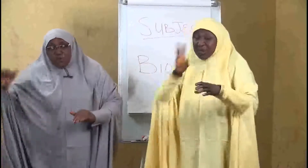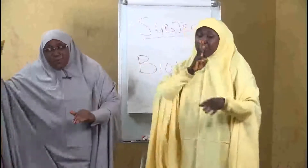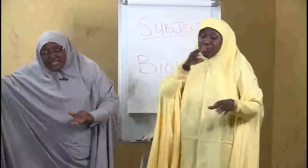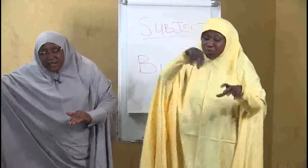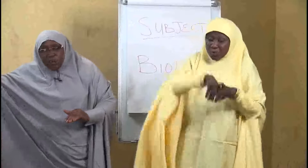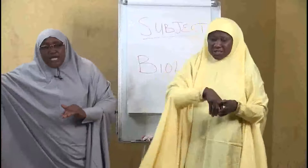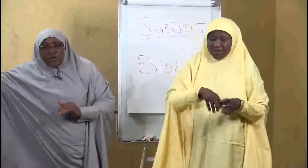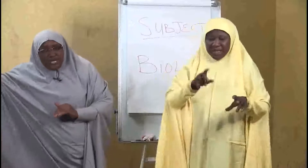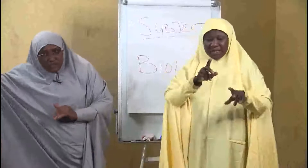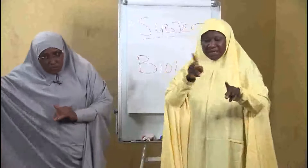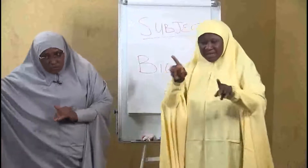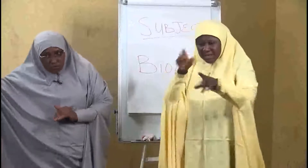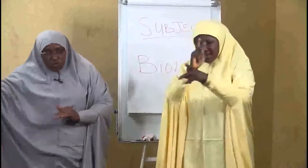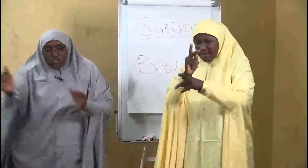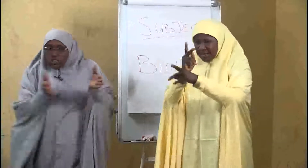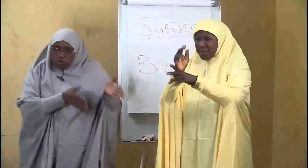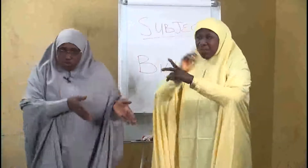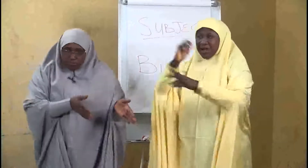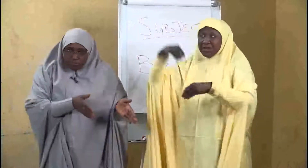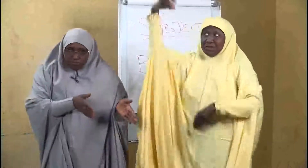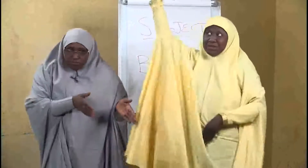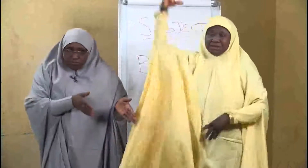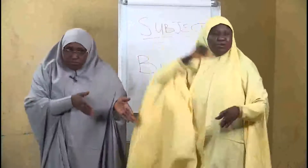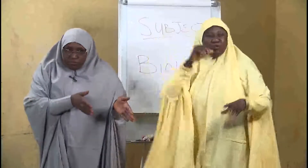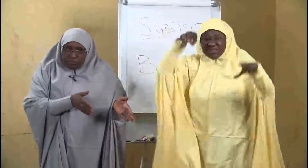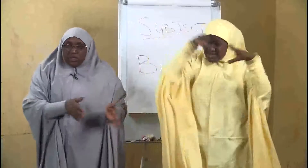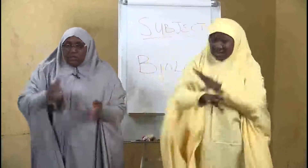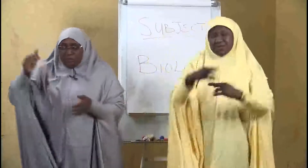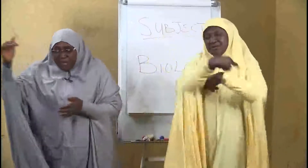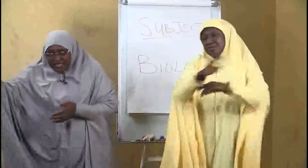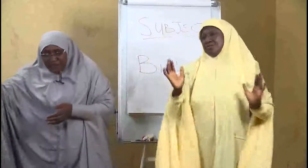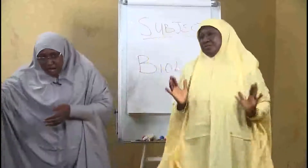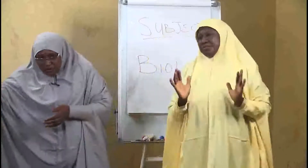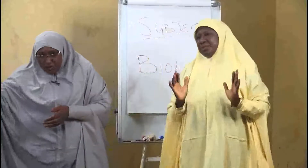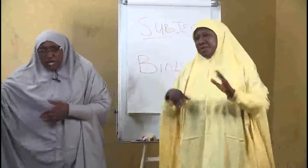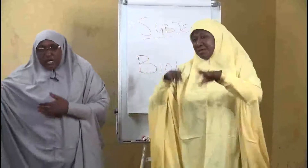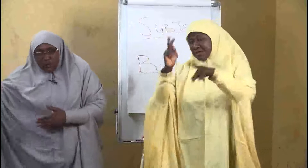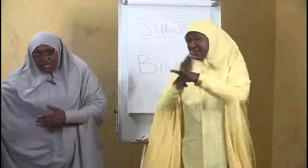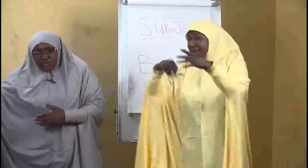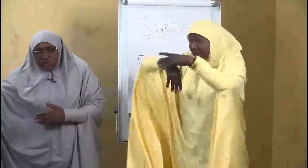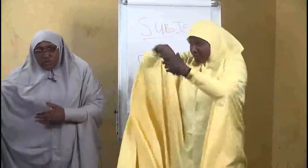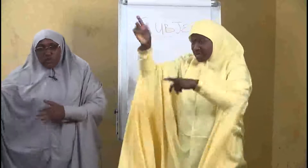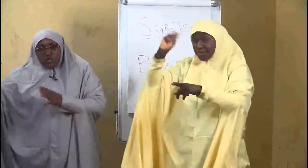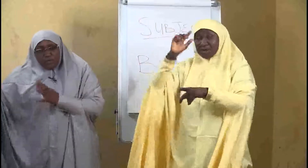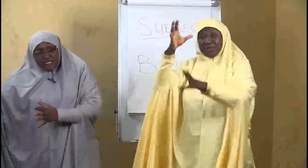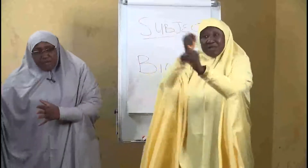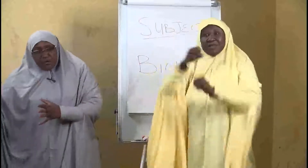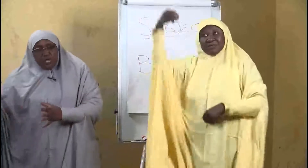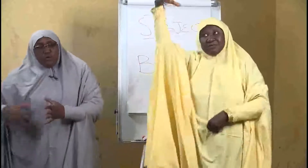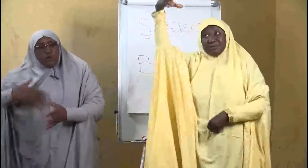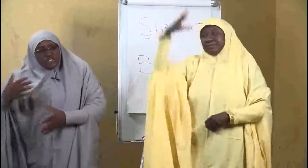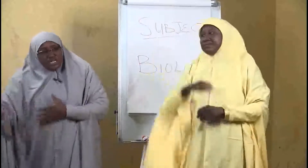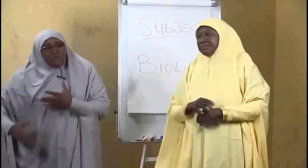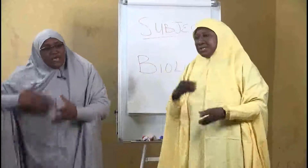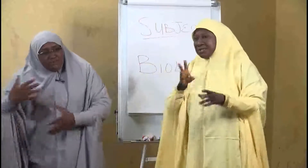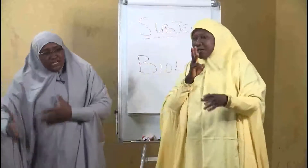them, you place them where they will get sun, not in your room. Place them outside where they will get sun. So when you place them outside,